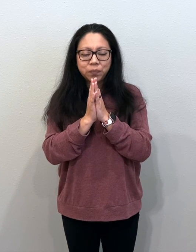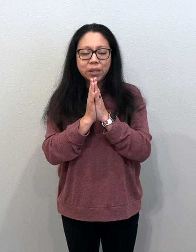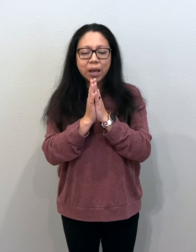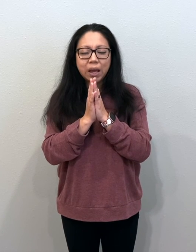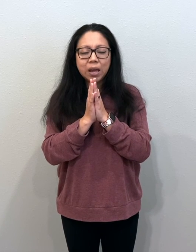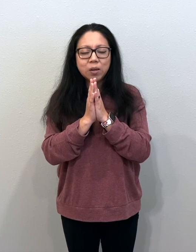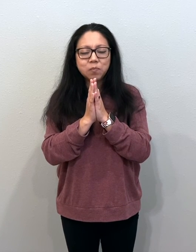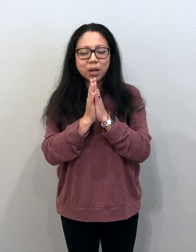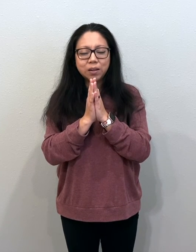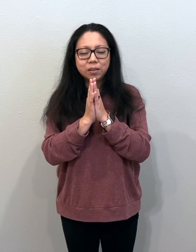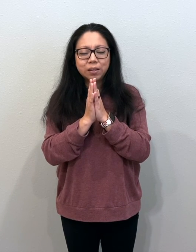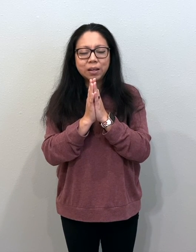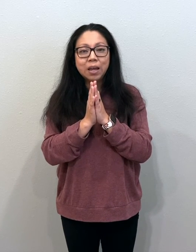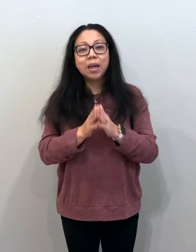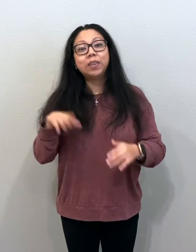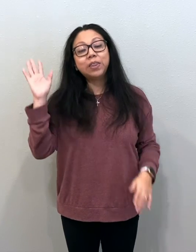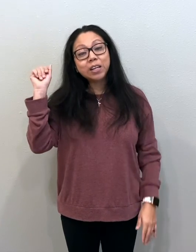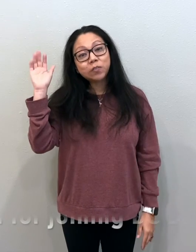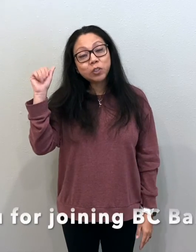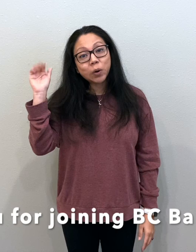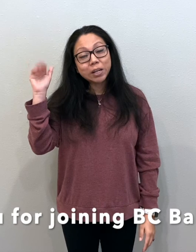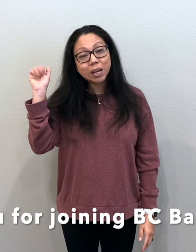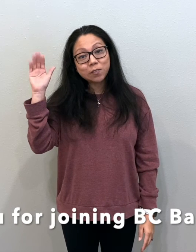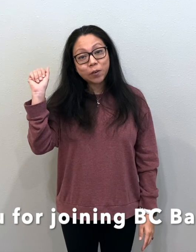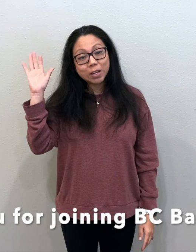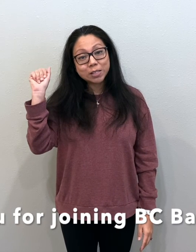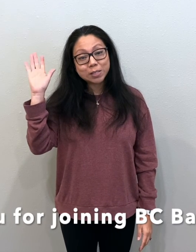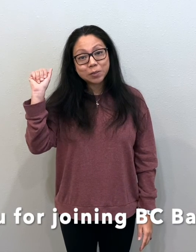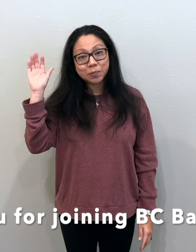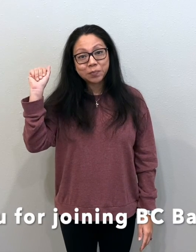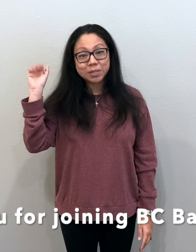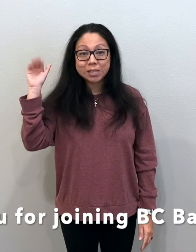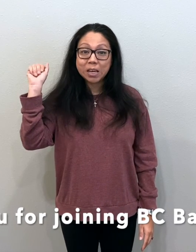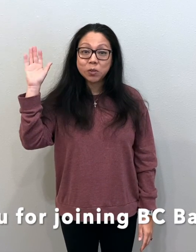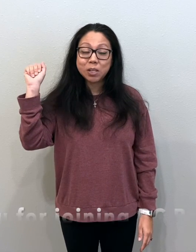Amen. Thanks for joining us, friends. See you soon.